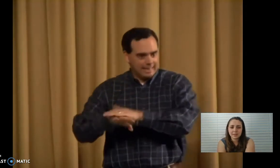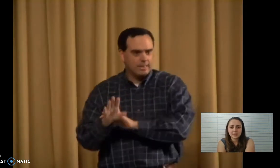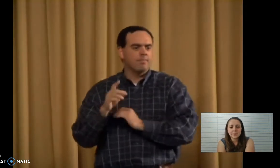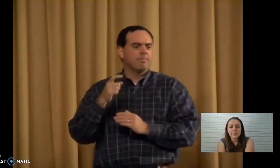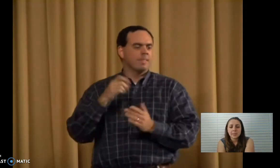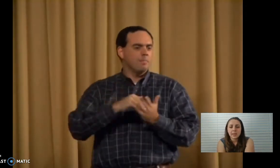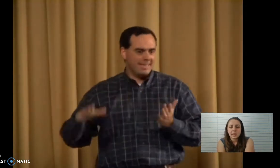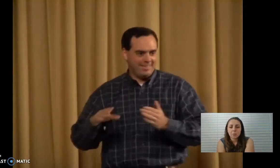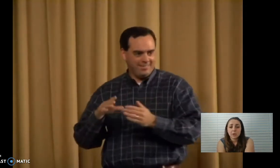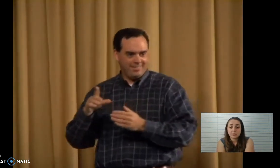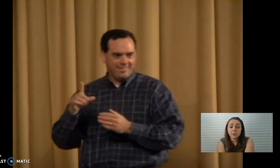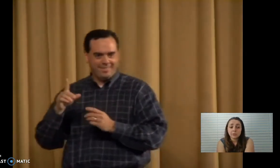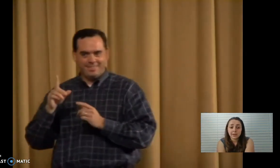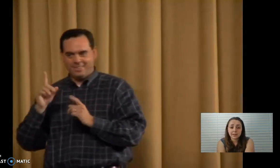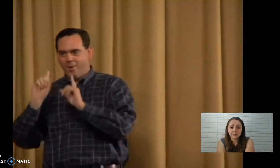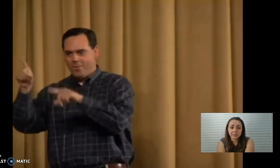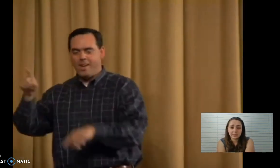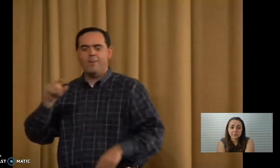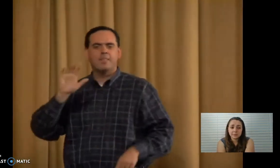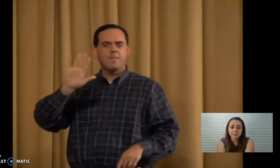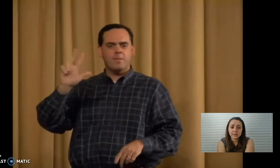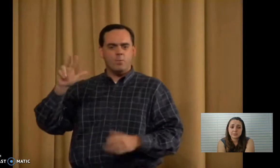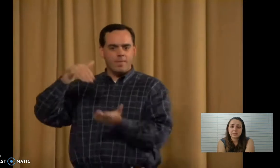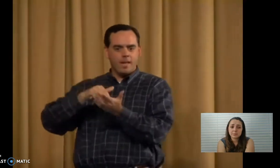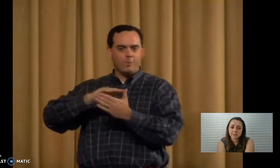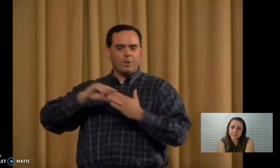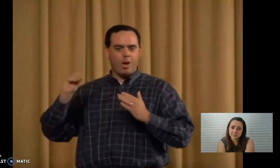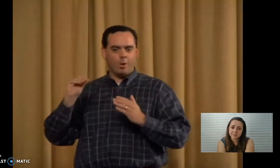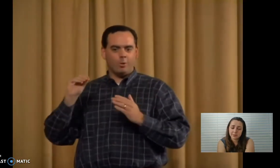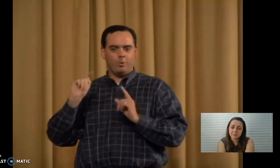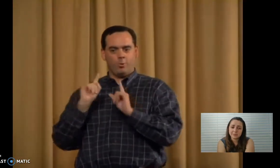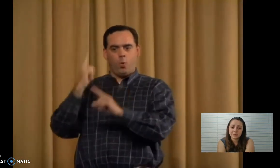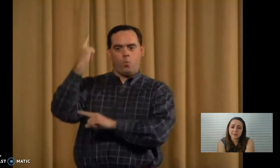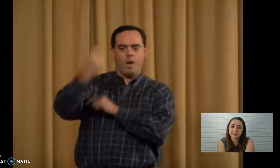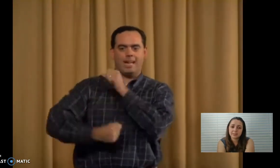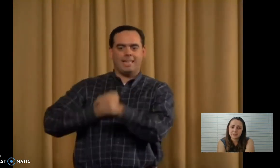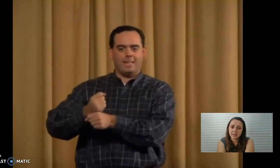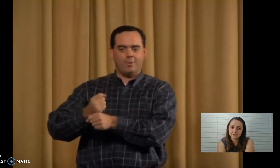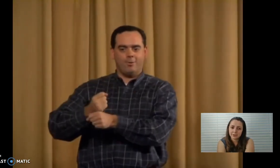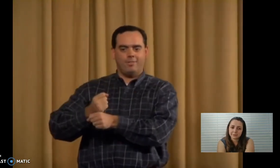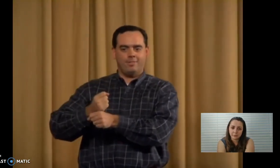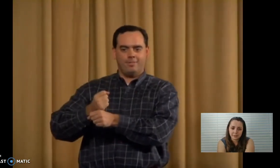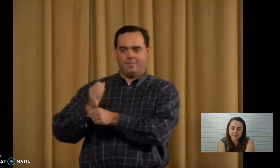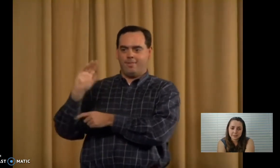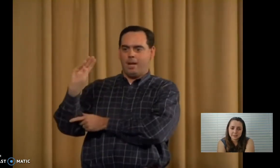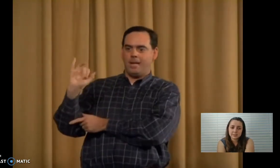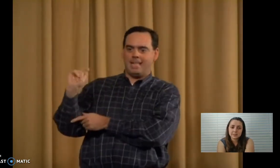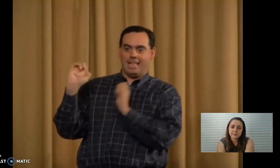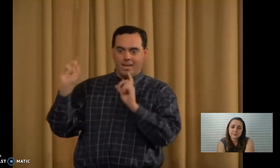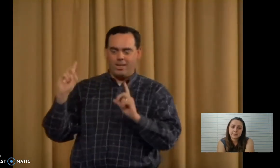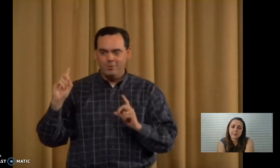accepted. When you do get accepted, though, it's super expensive, about $53,000 to go for 1 year.